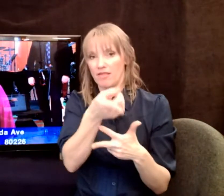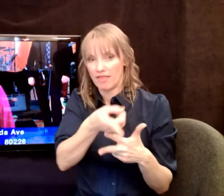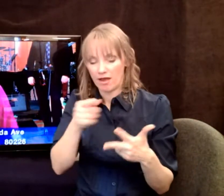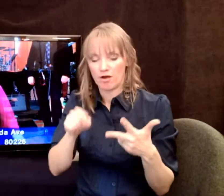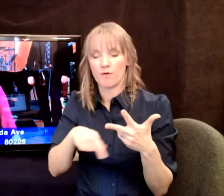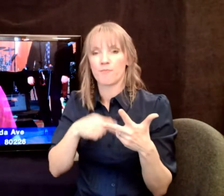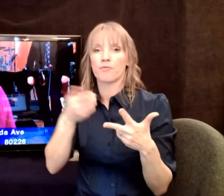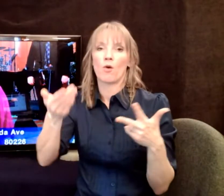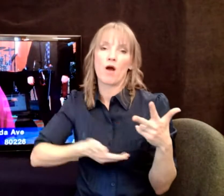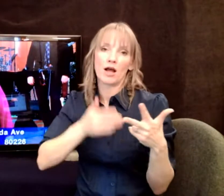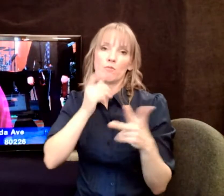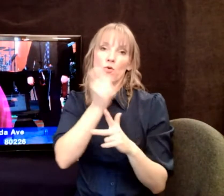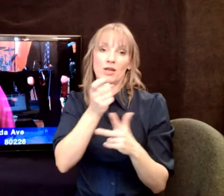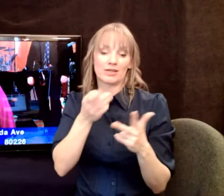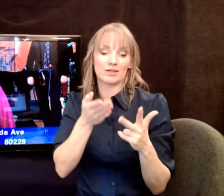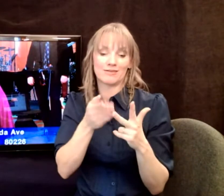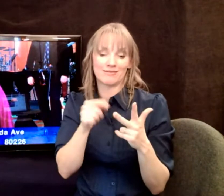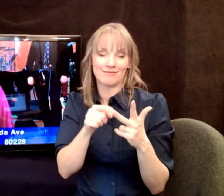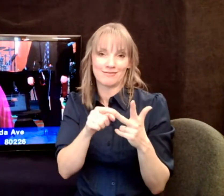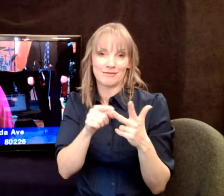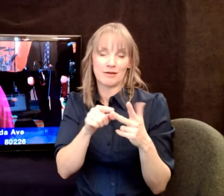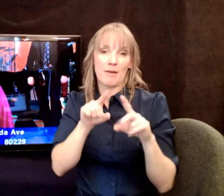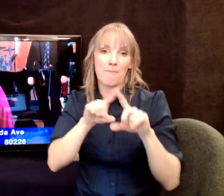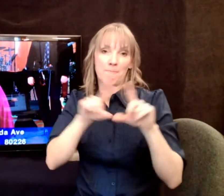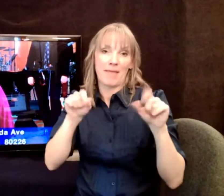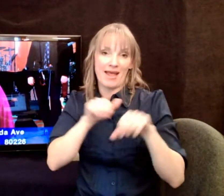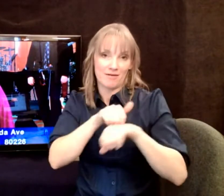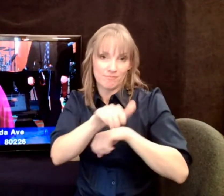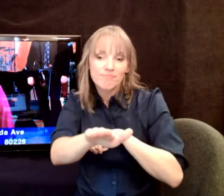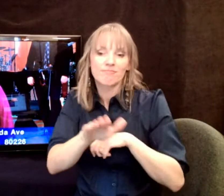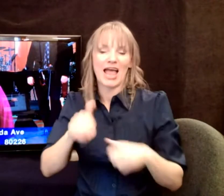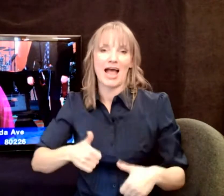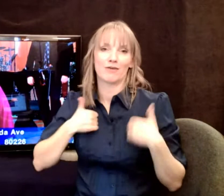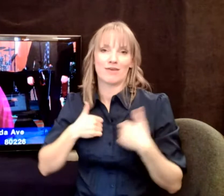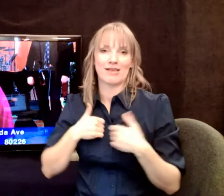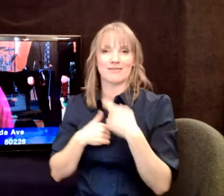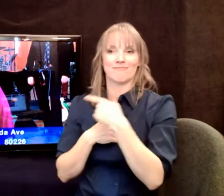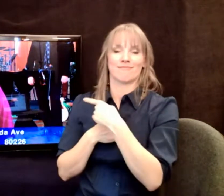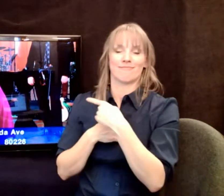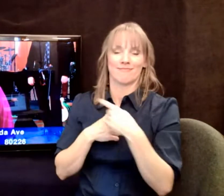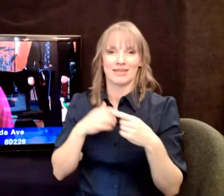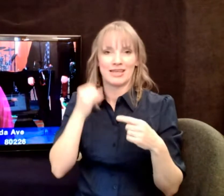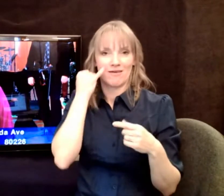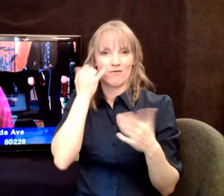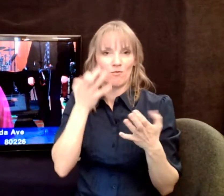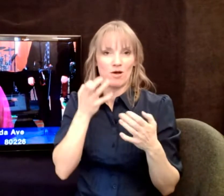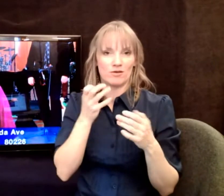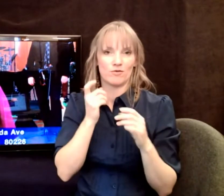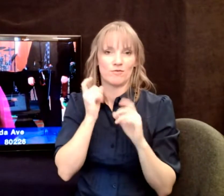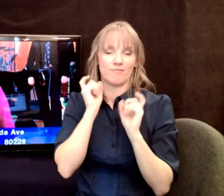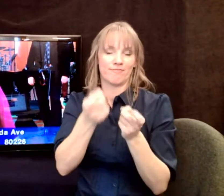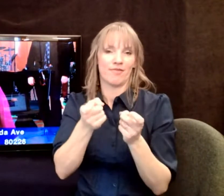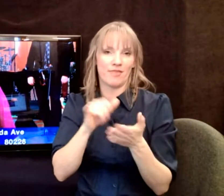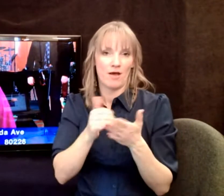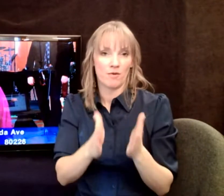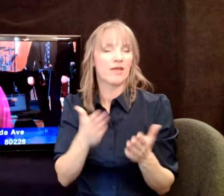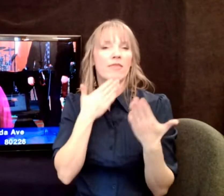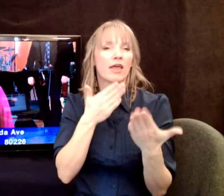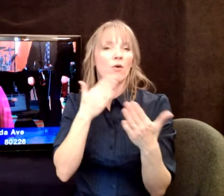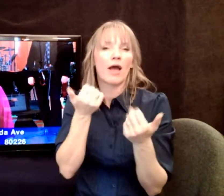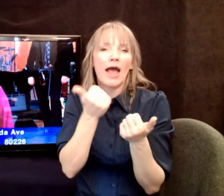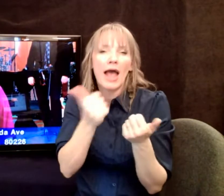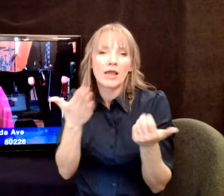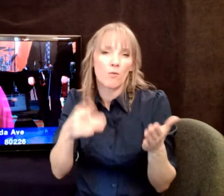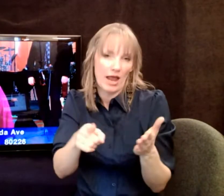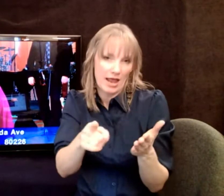And we welcome donations through the mail. Our address is on the screen now if you'd like to send a donation that way. We thank you for any way that you choose to contribute